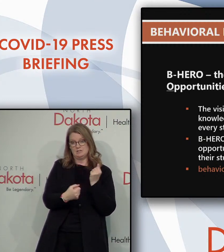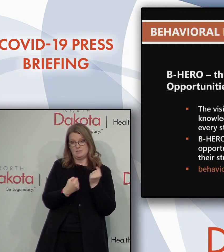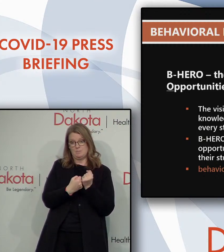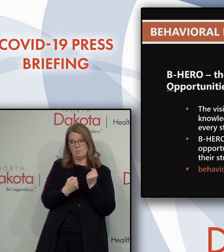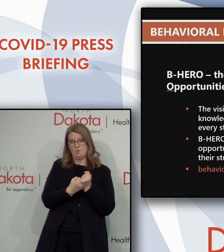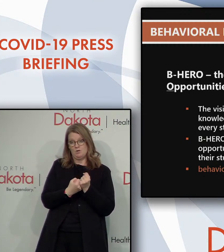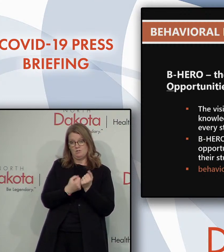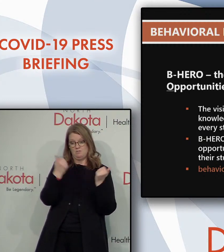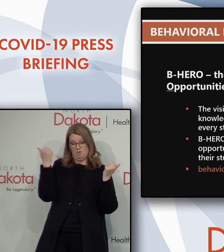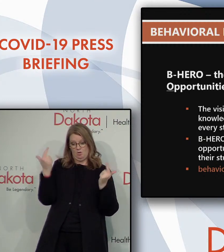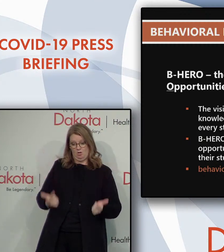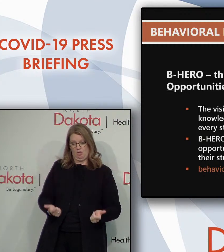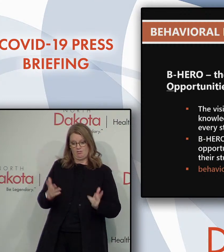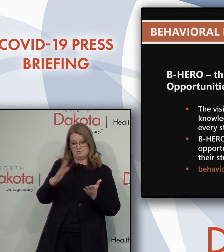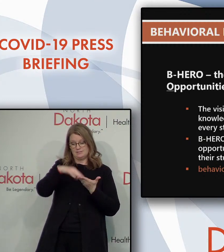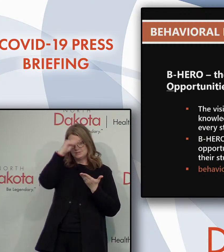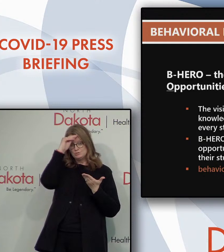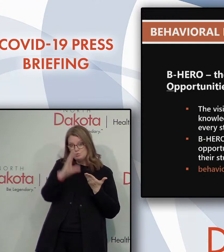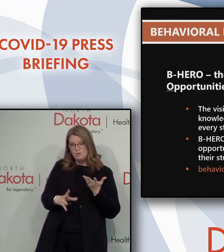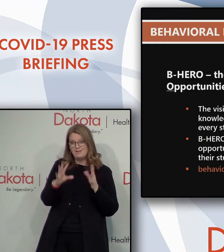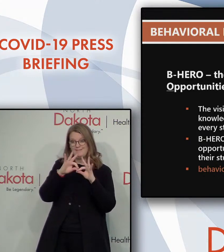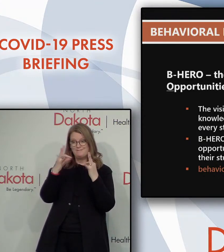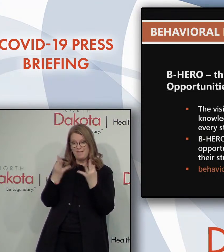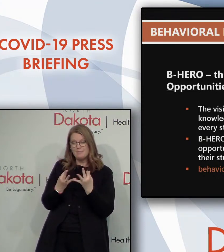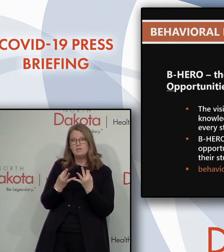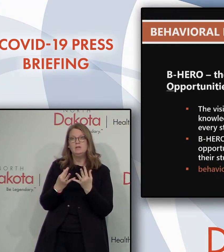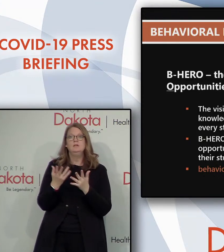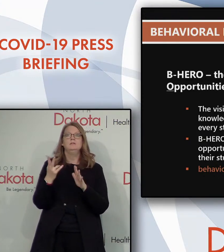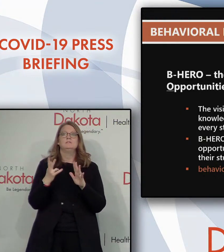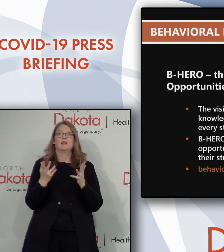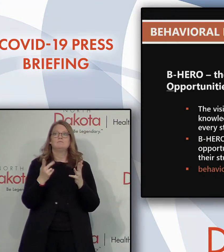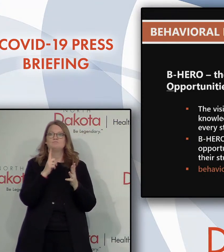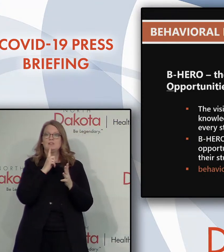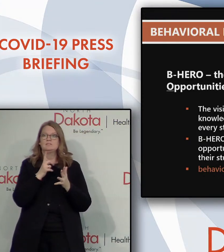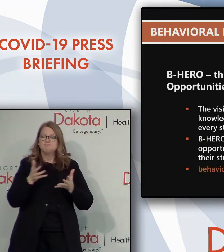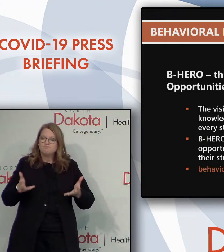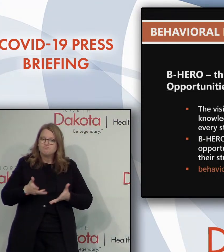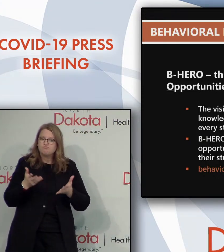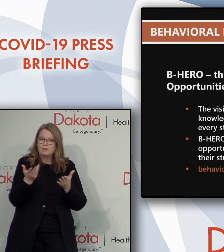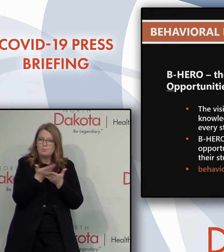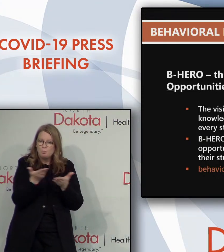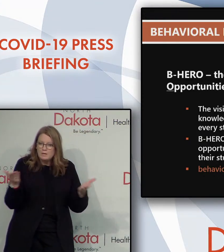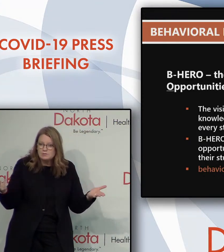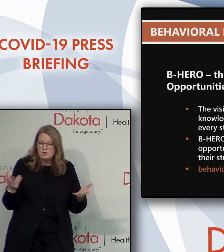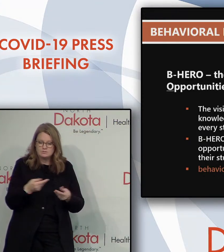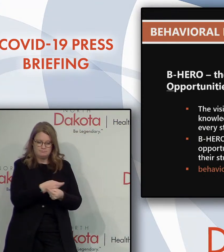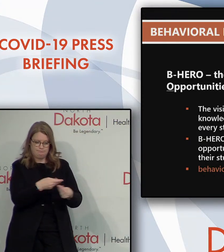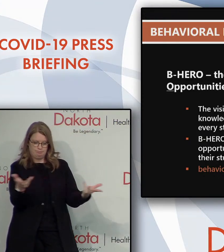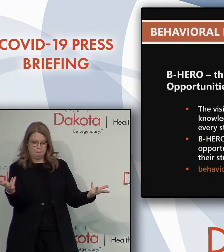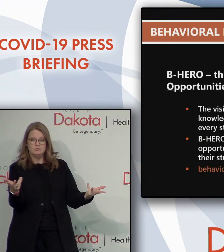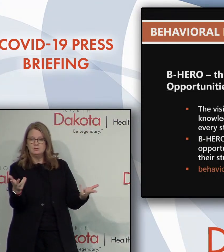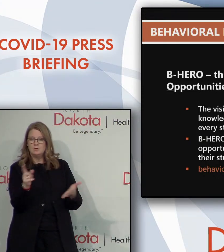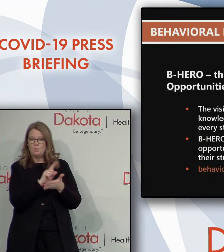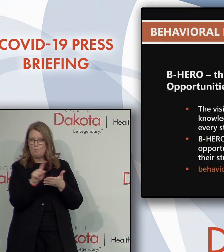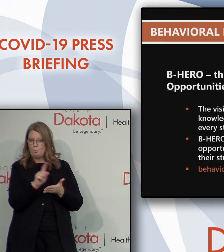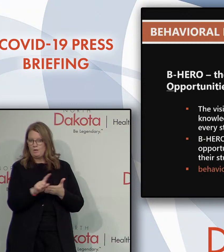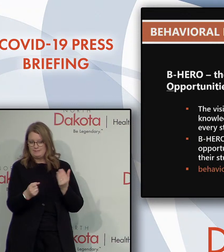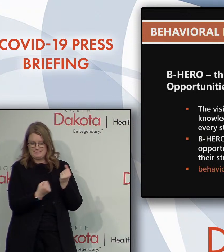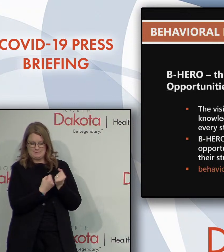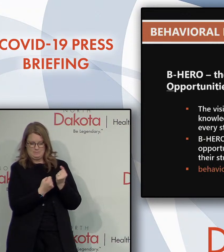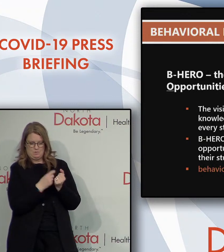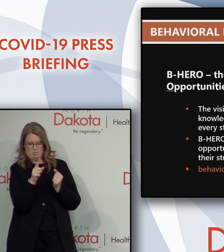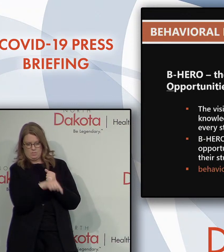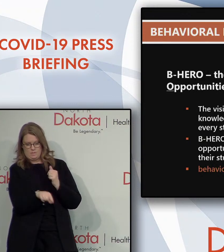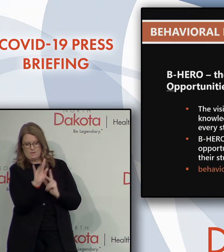of every student and family. Be Hero develops, curates, and disseminates resources and opportunities weekly to support those working